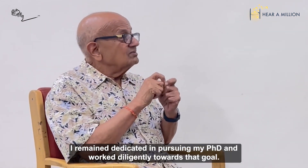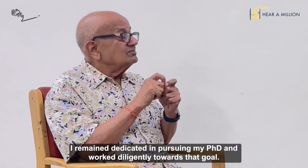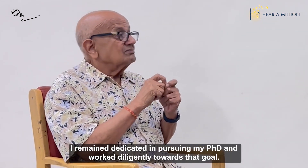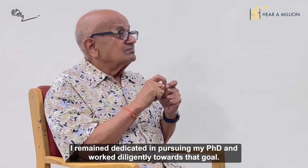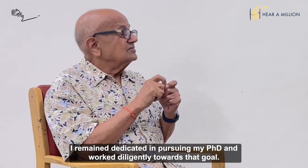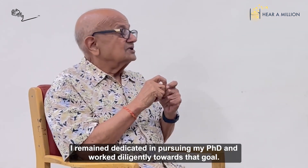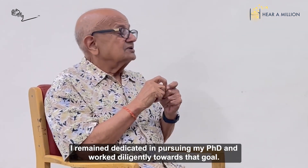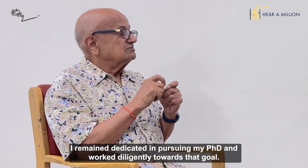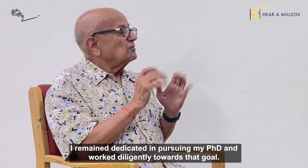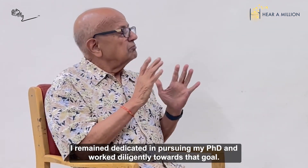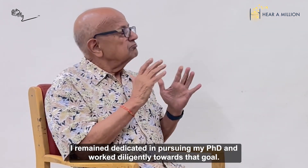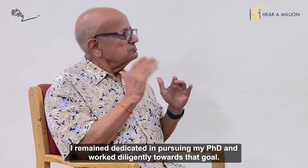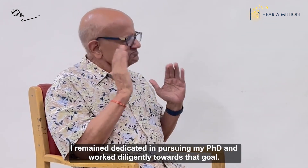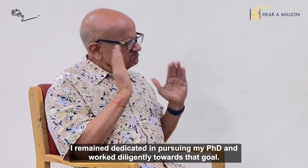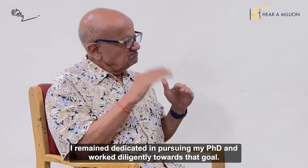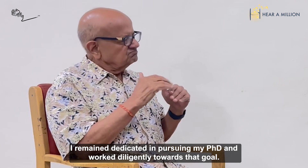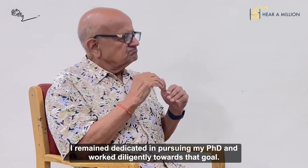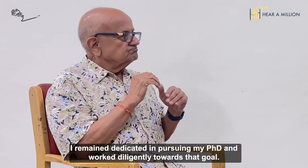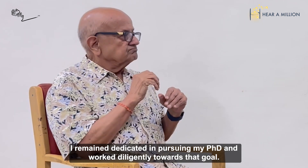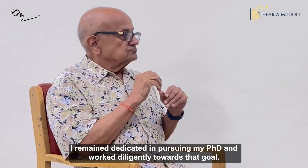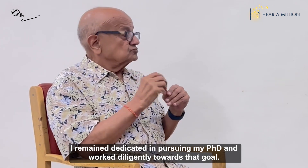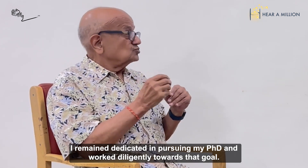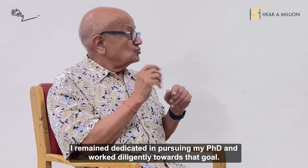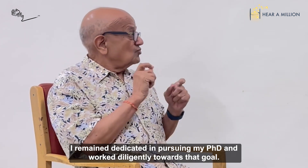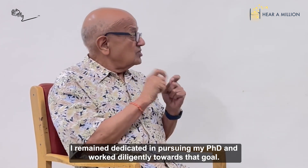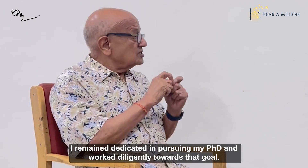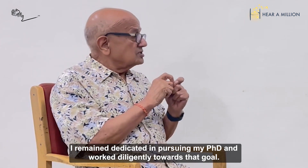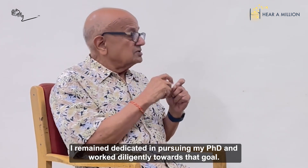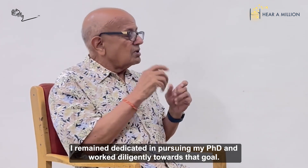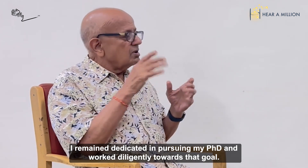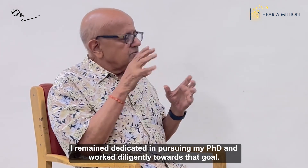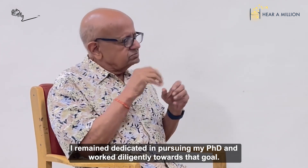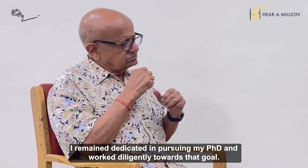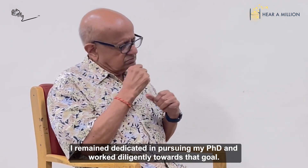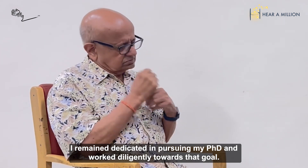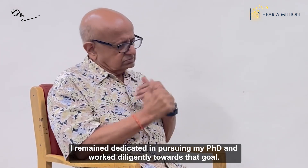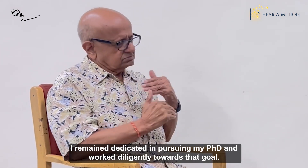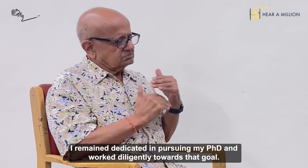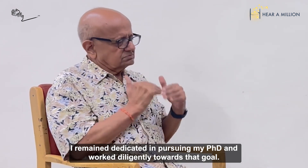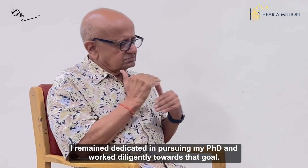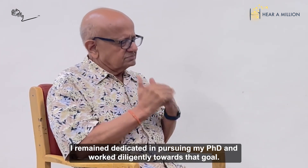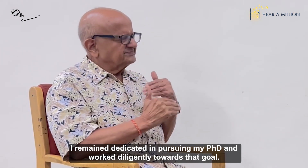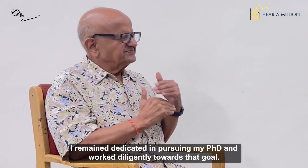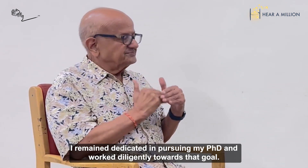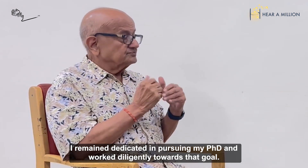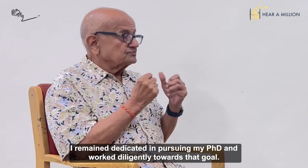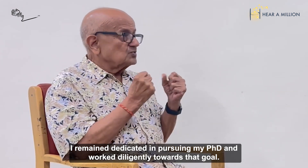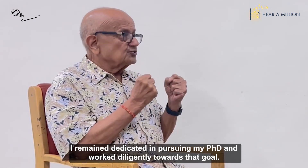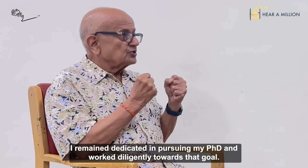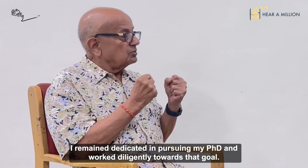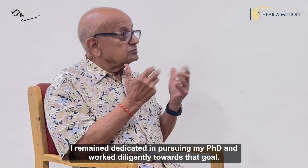I remained dedicated in pursuing my PhD and worked diligently towards that goal.